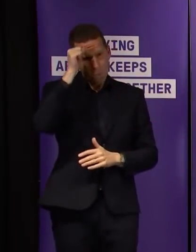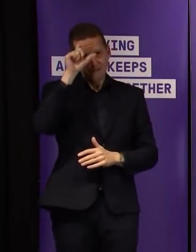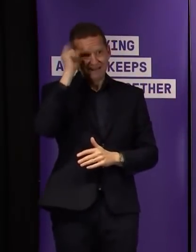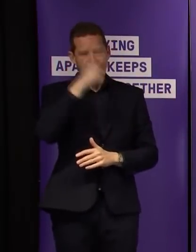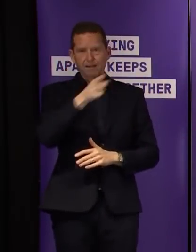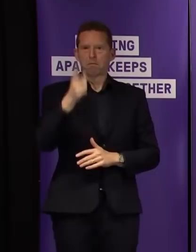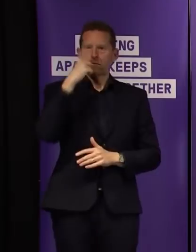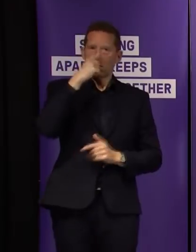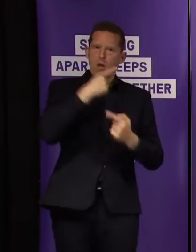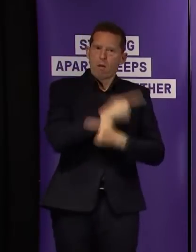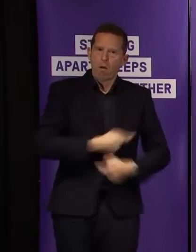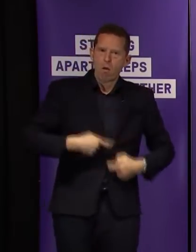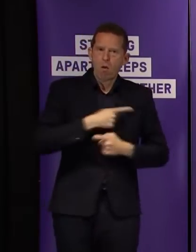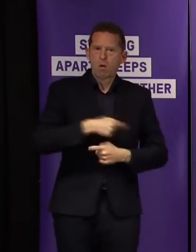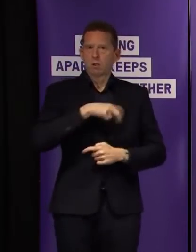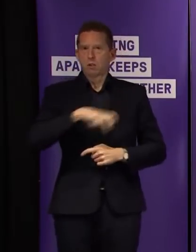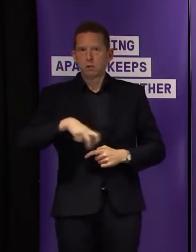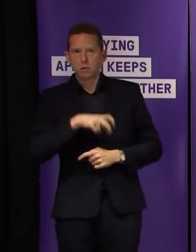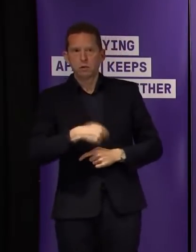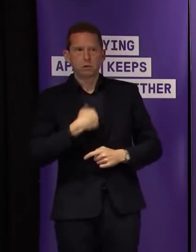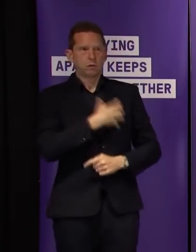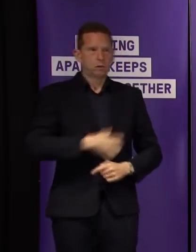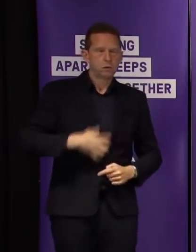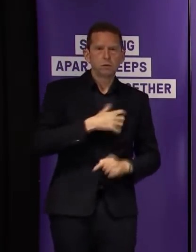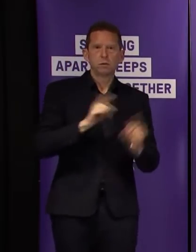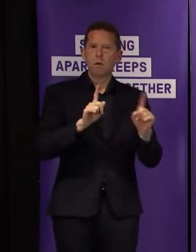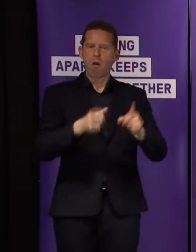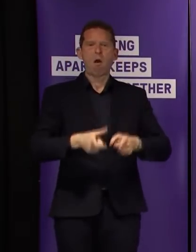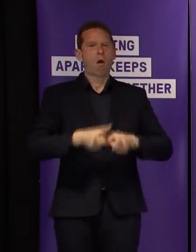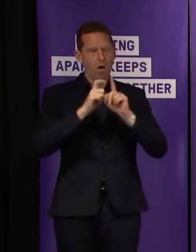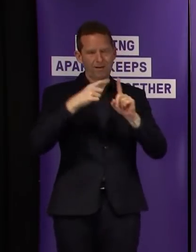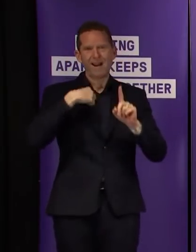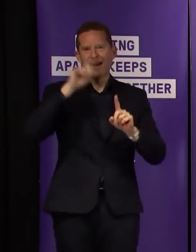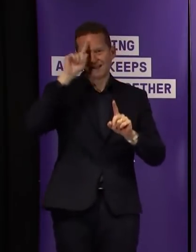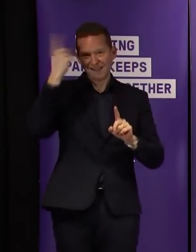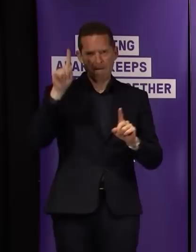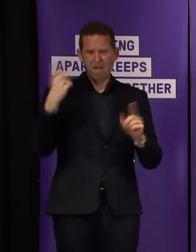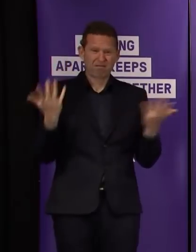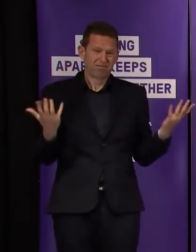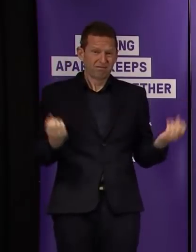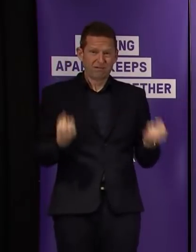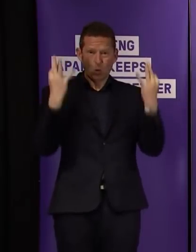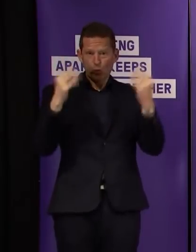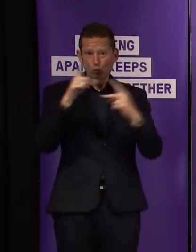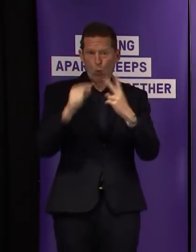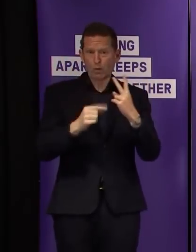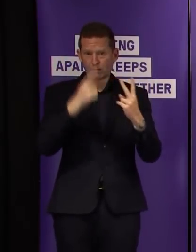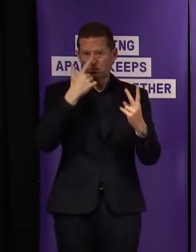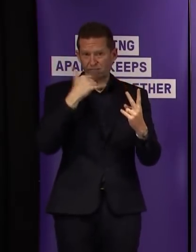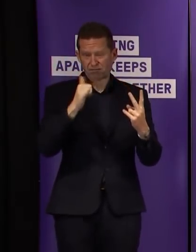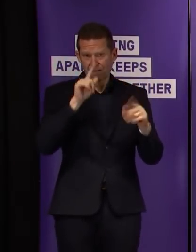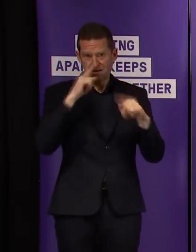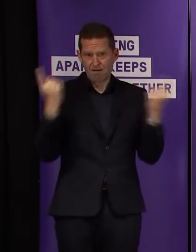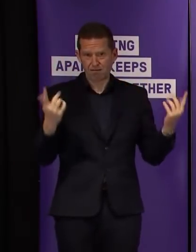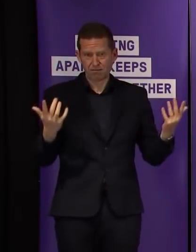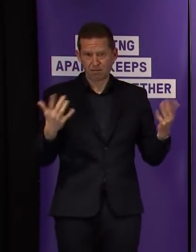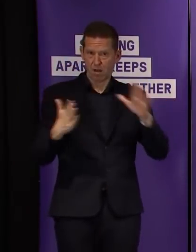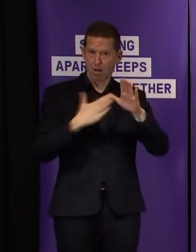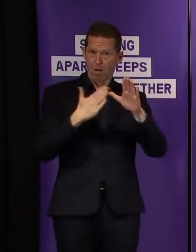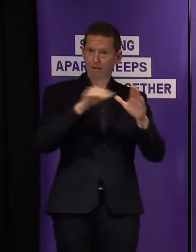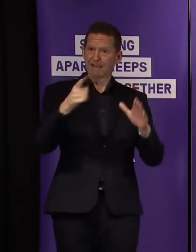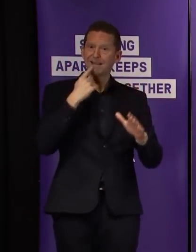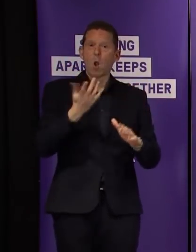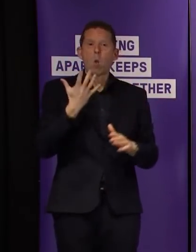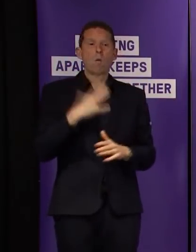understand are incredibly difficult, incredibly difficult. But there's no alternative, unless of course we want to have, as I said, just a